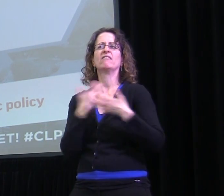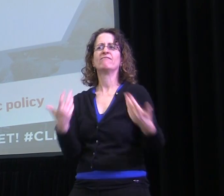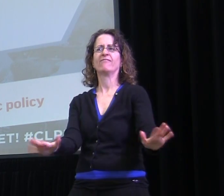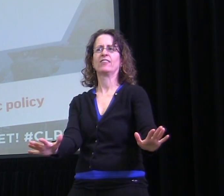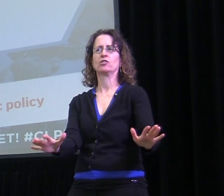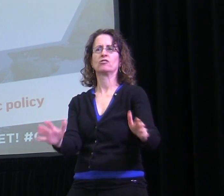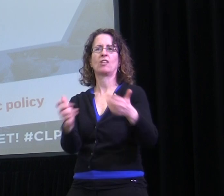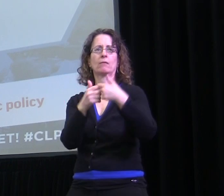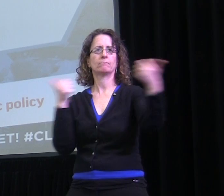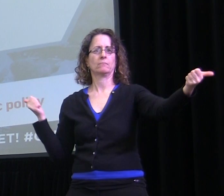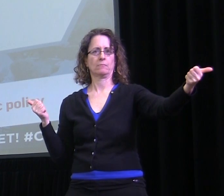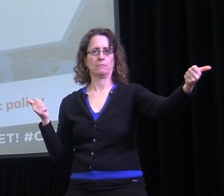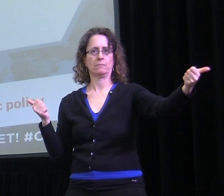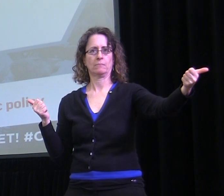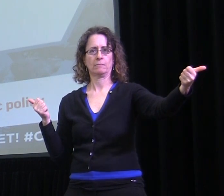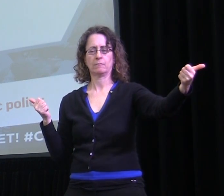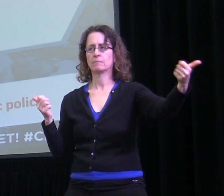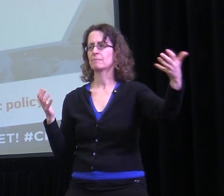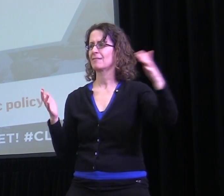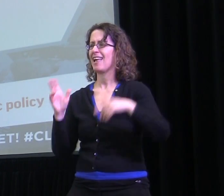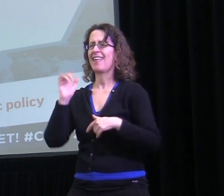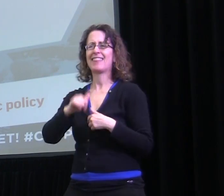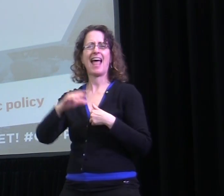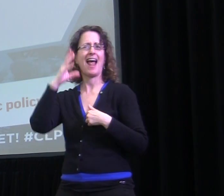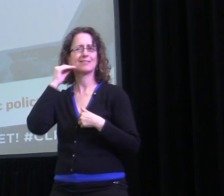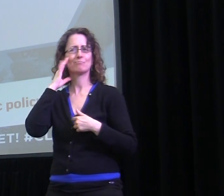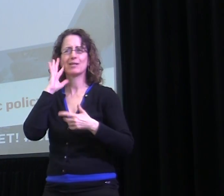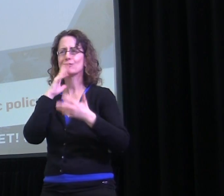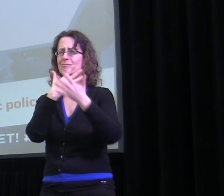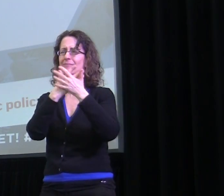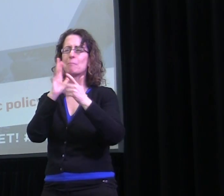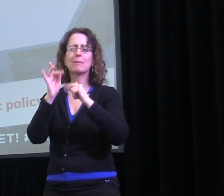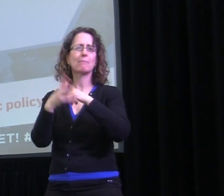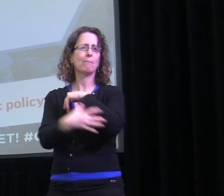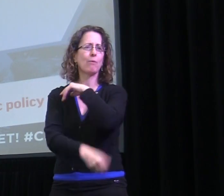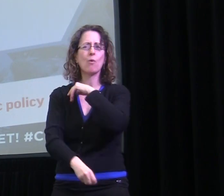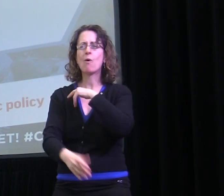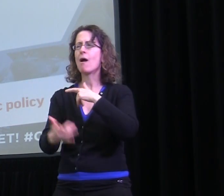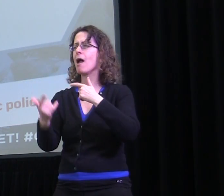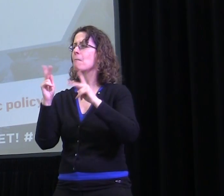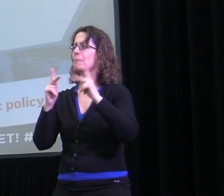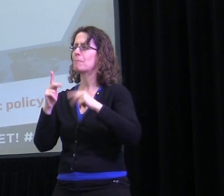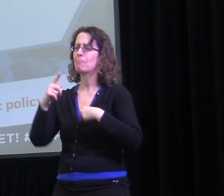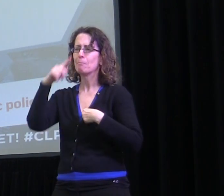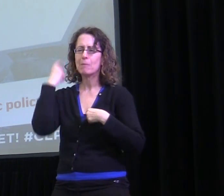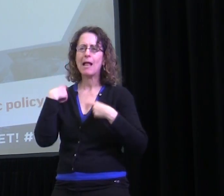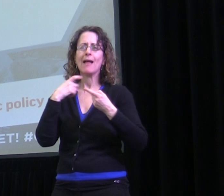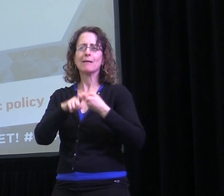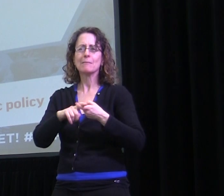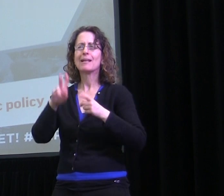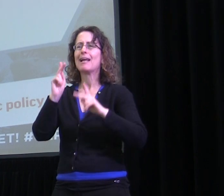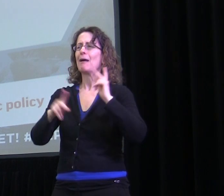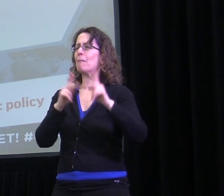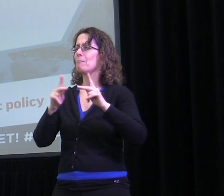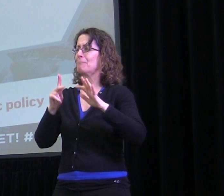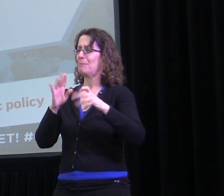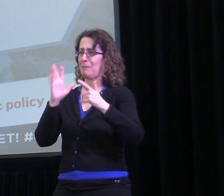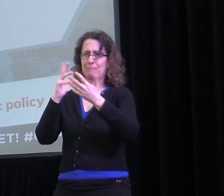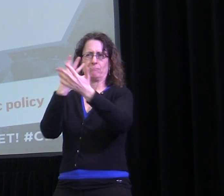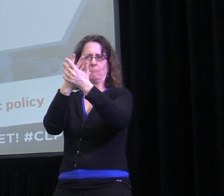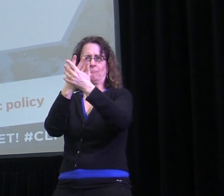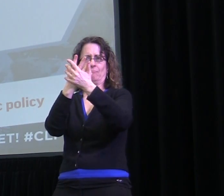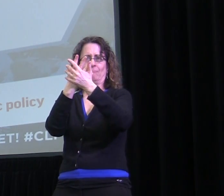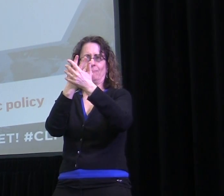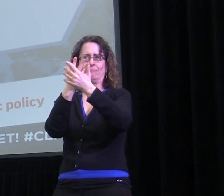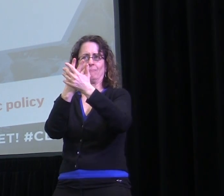motherhood, of birth, of parenting, of birth workers, of poor people of color, of drug users, and to end jails. We organize because